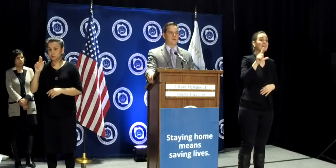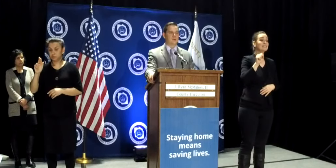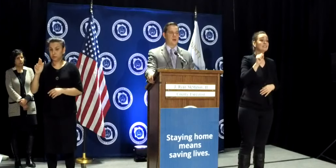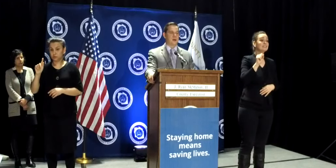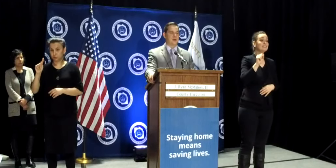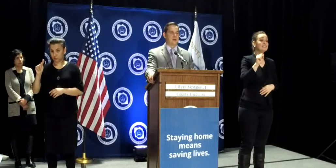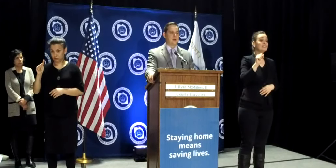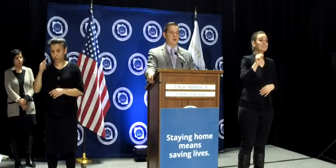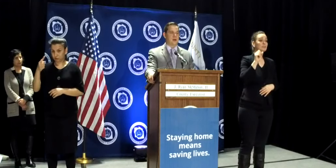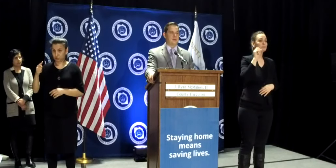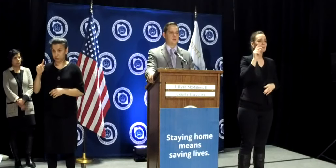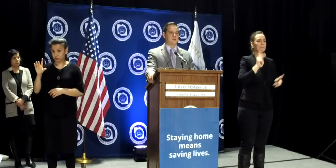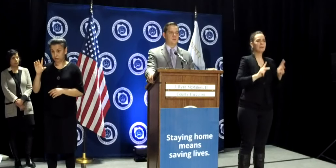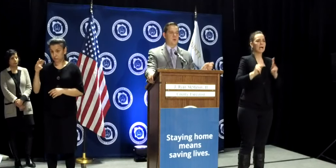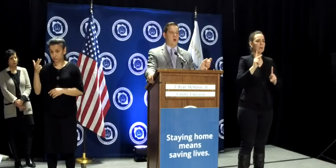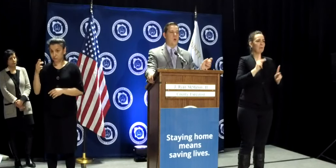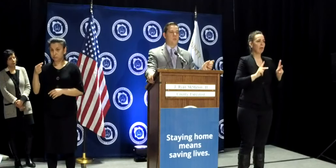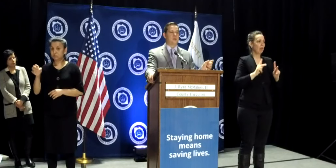keep parks